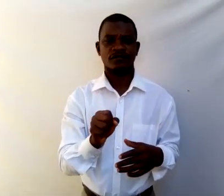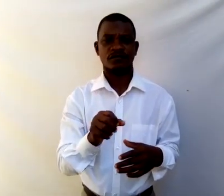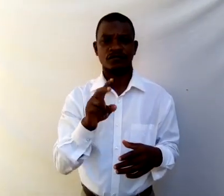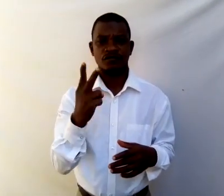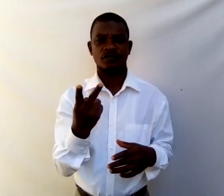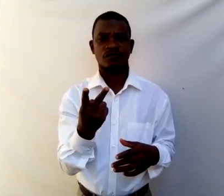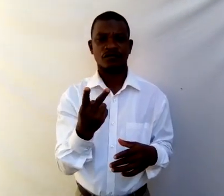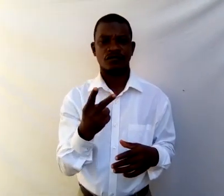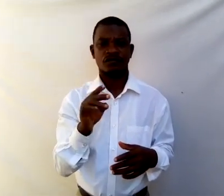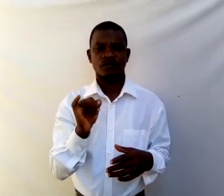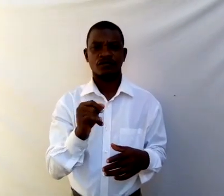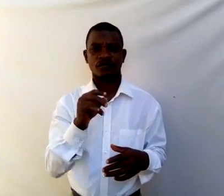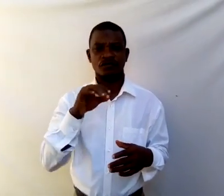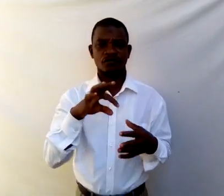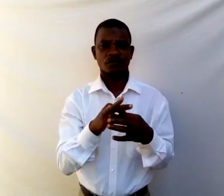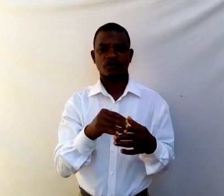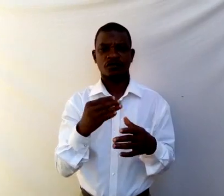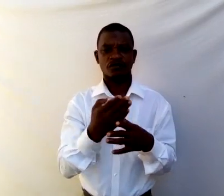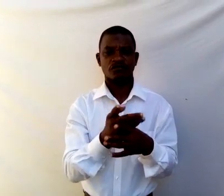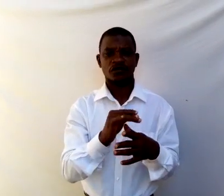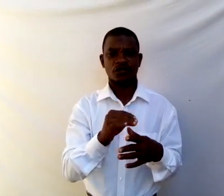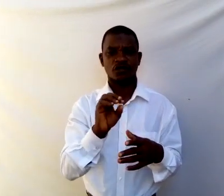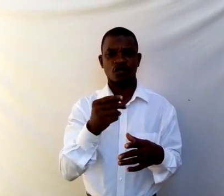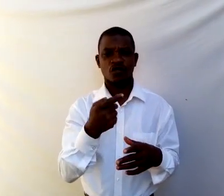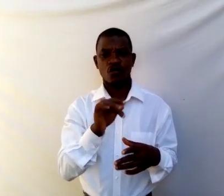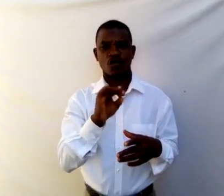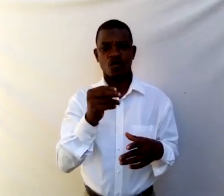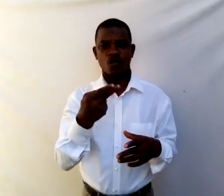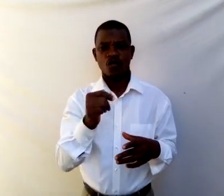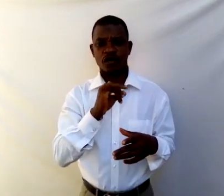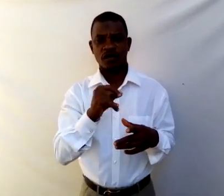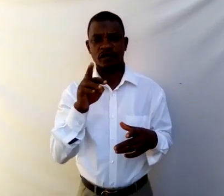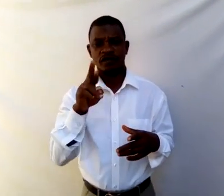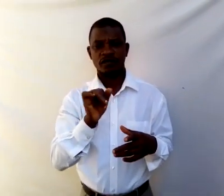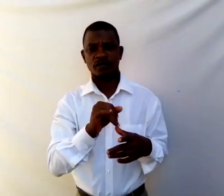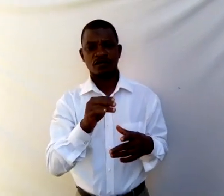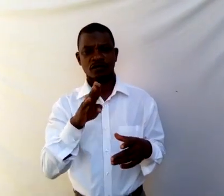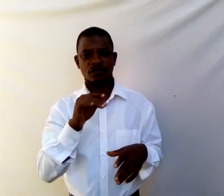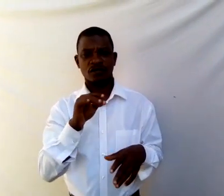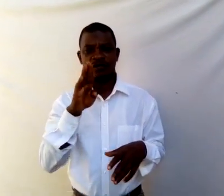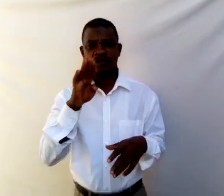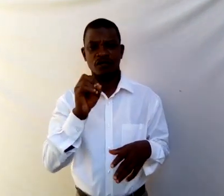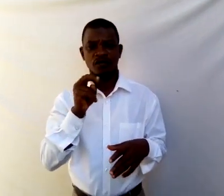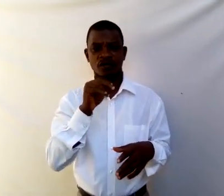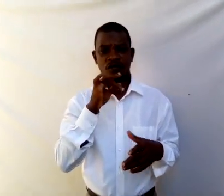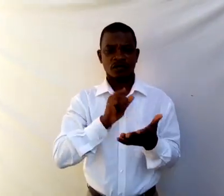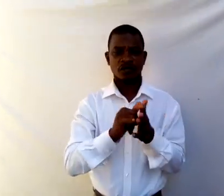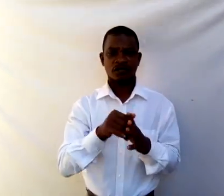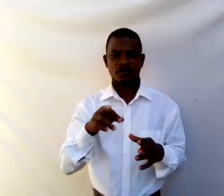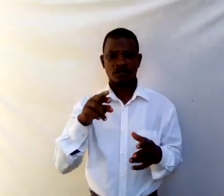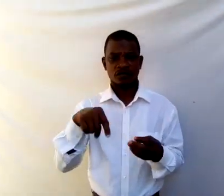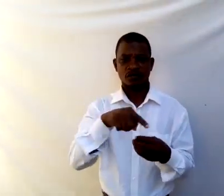2. Joint between ulnar and radius bones that rotate your